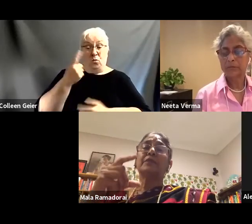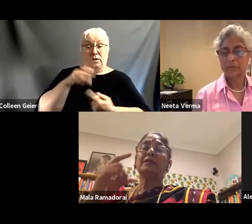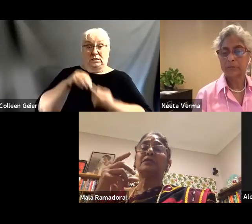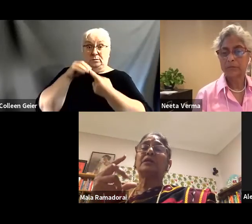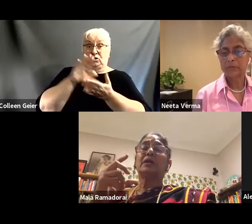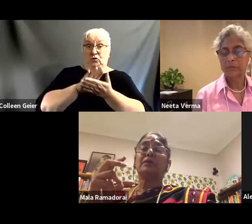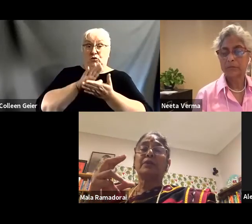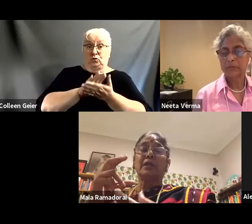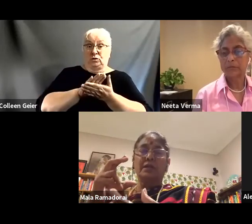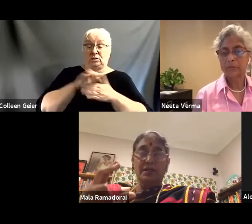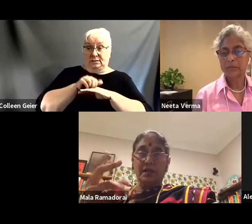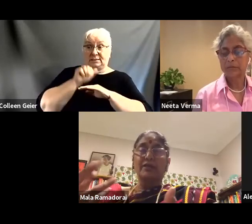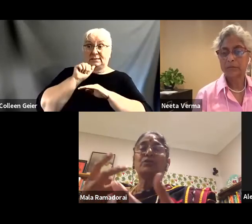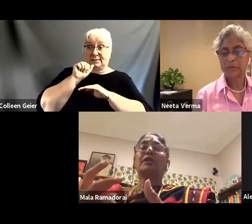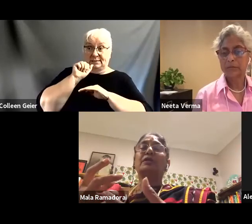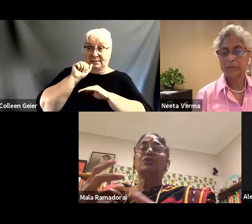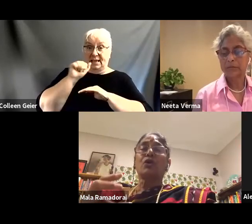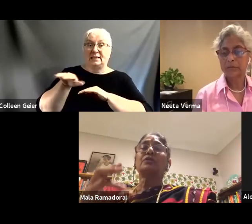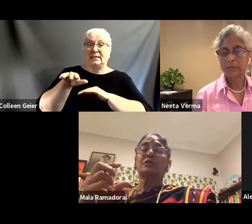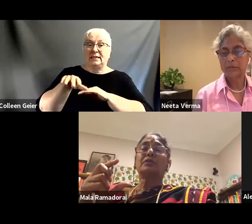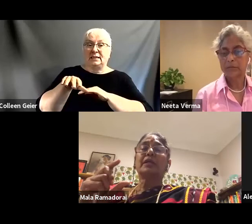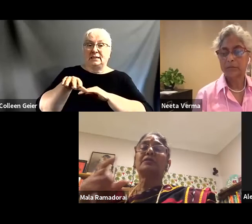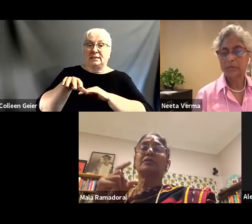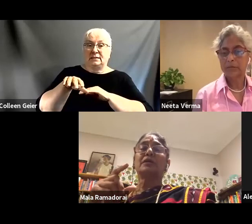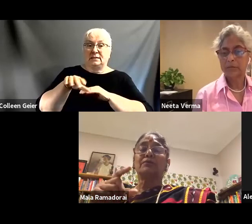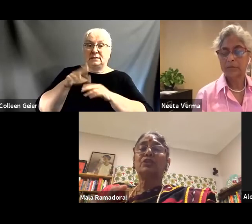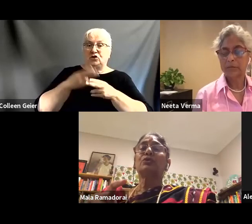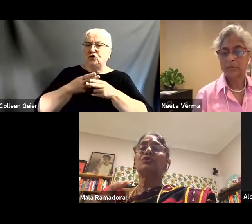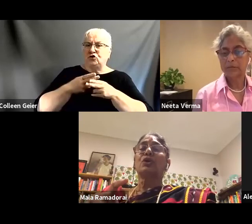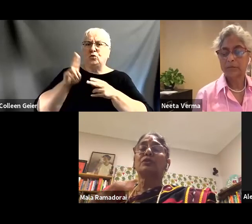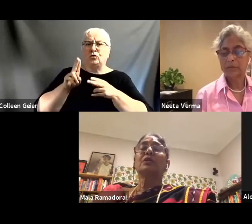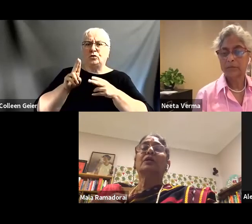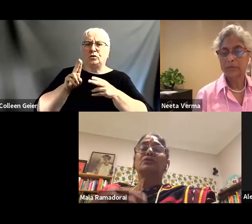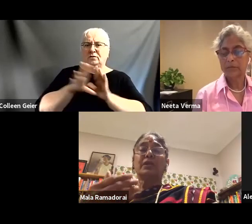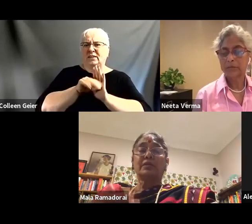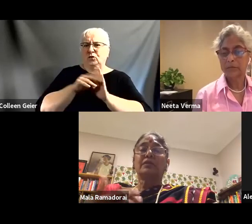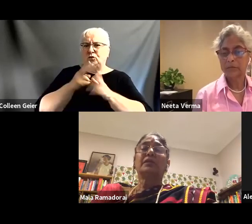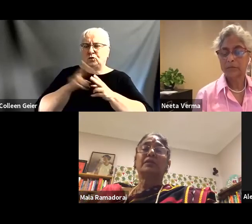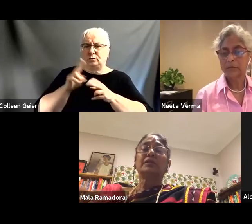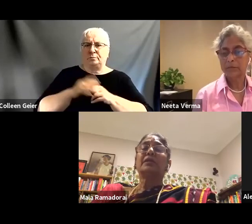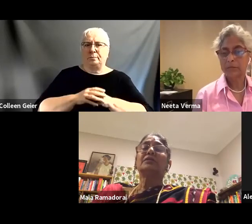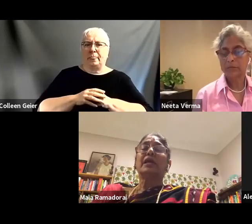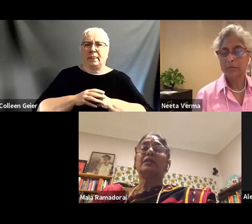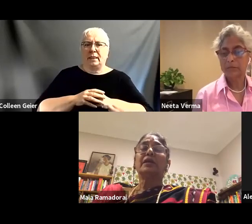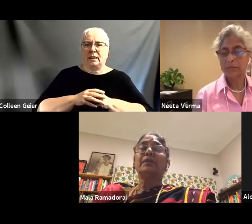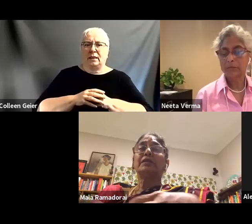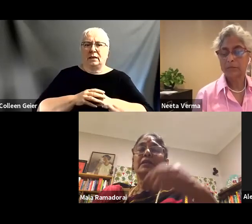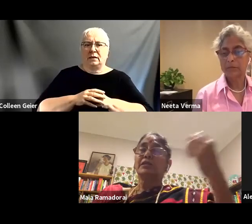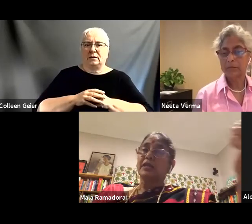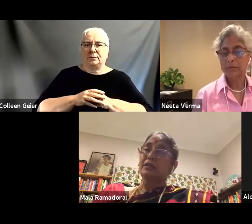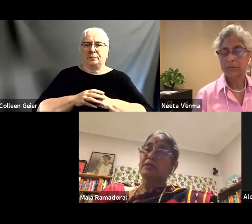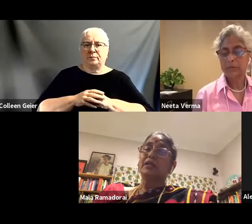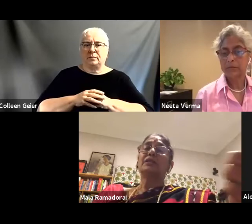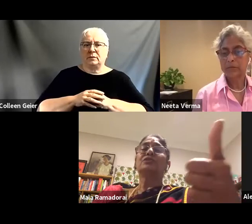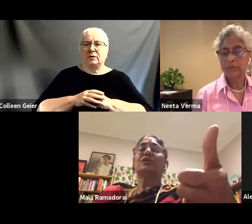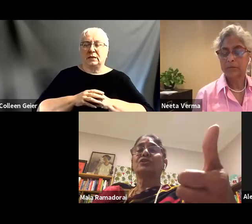sending things actually short, that is videos short, so that the things can take place, and